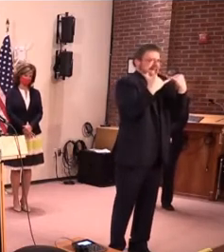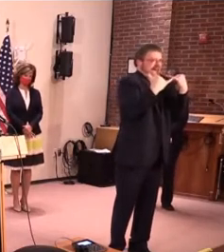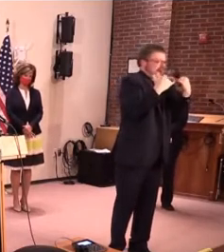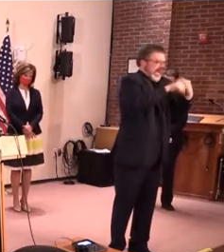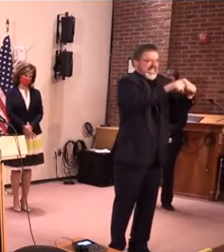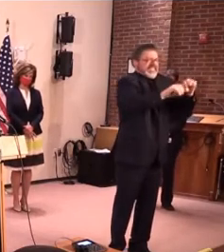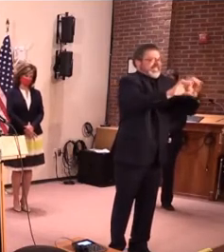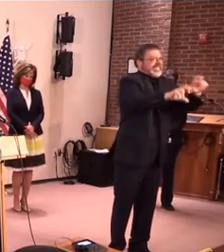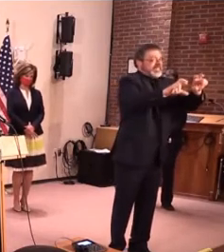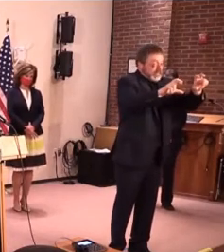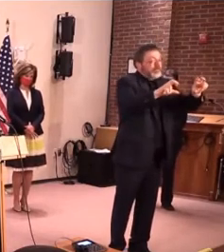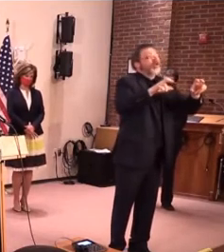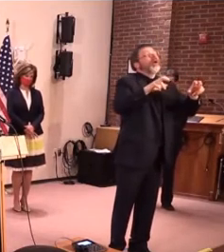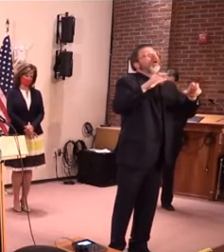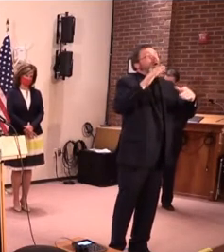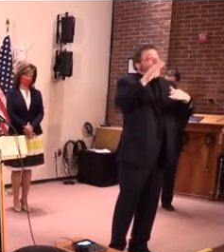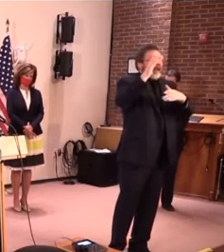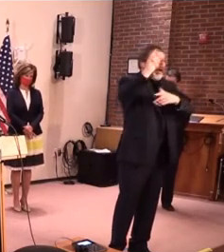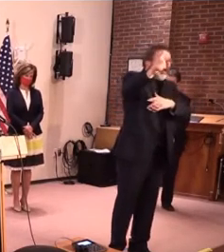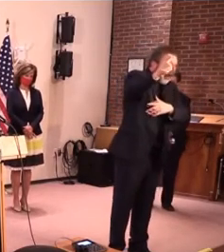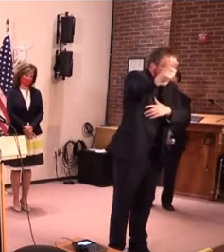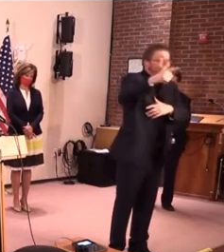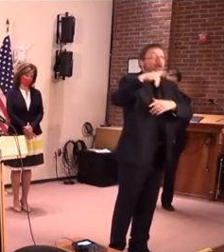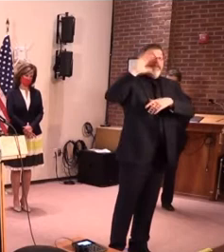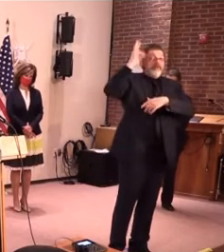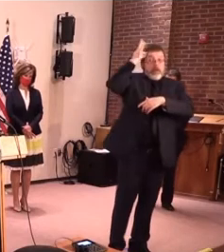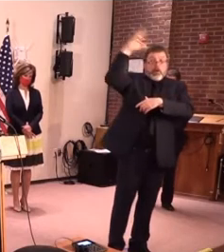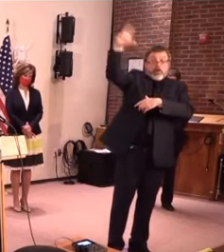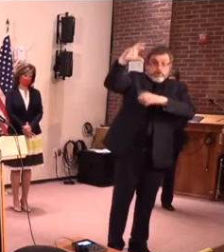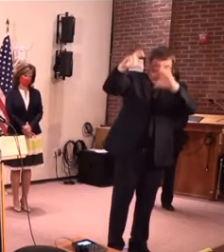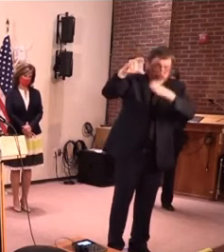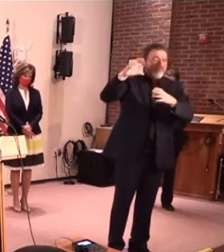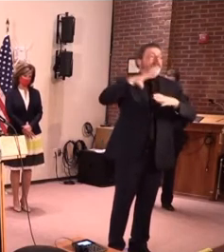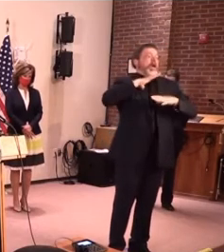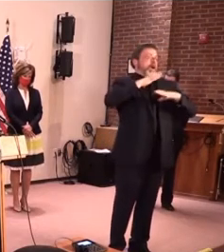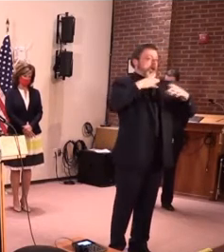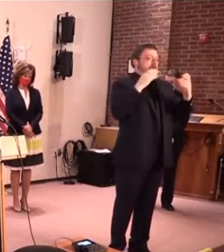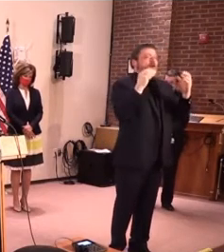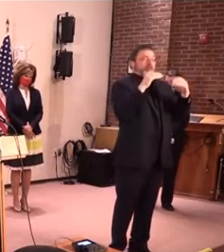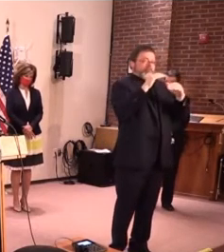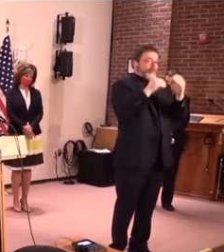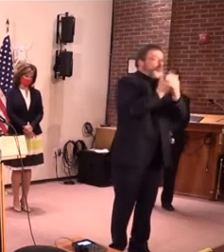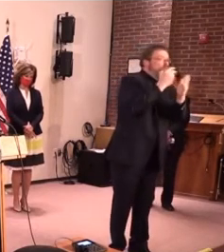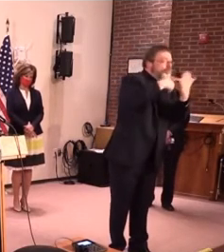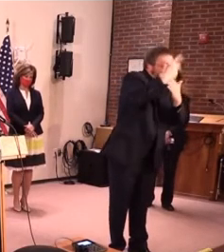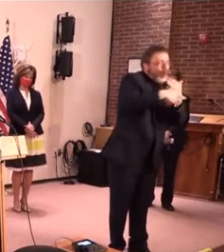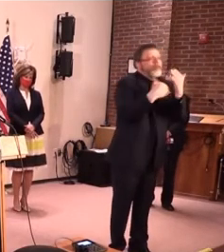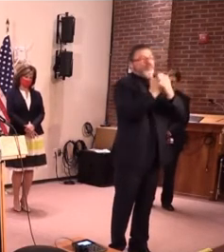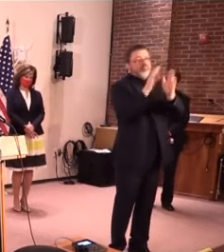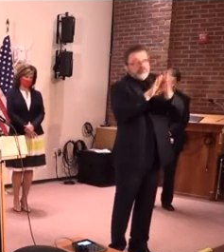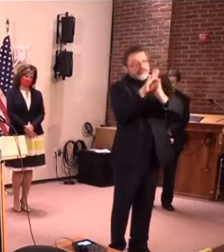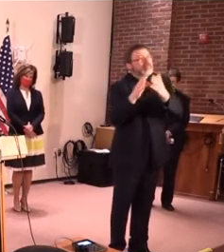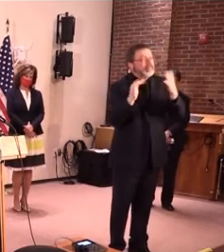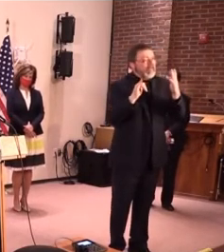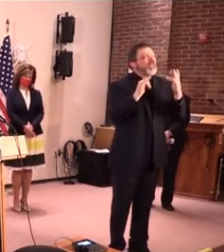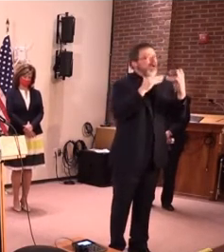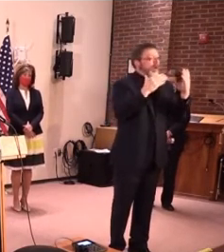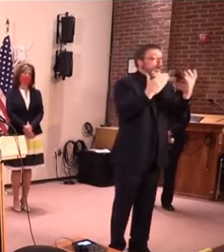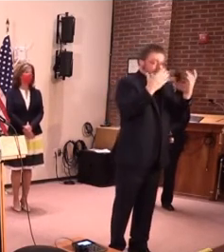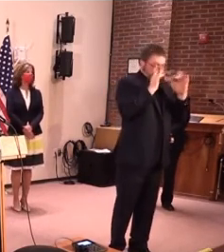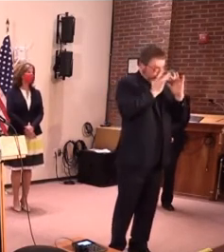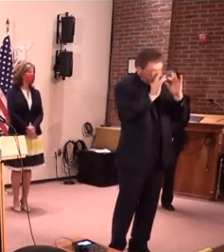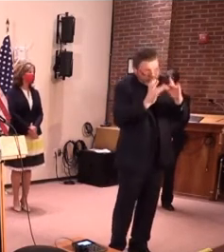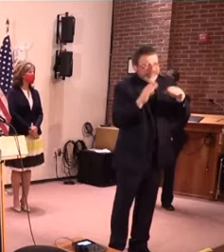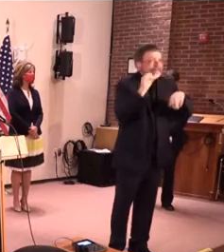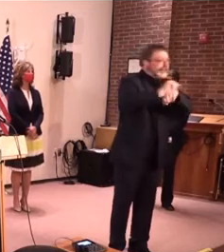Department, Commissioner Tierney is working on this directly, and we'll be, again, working with our